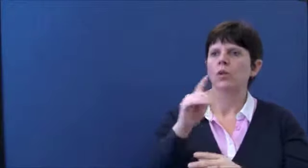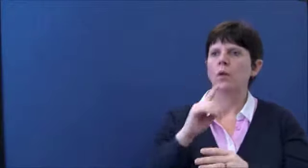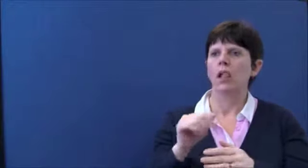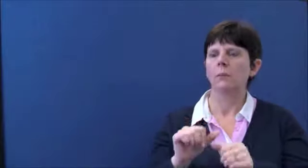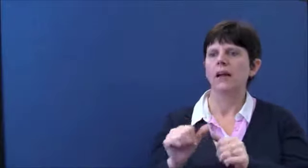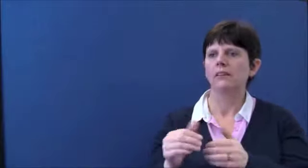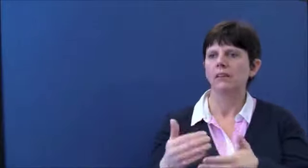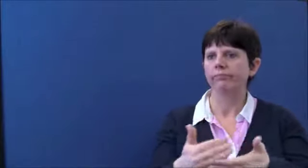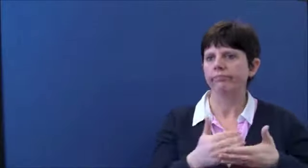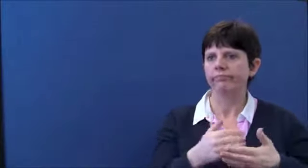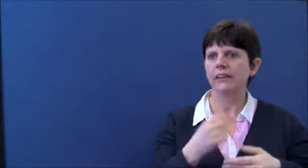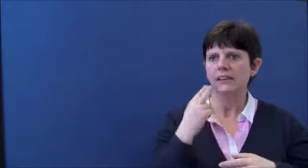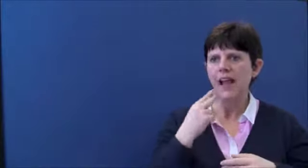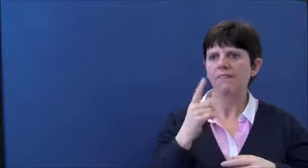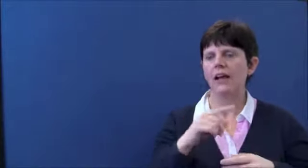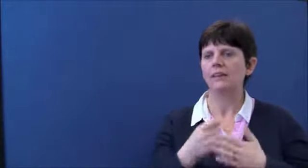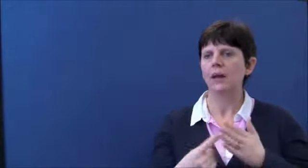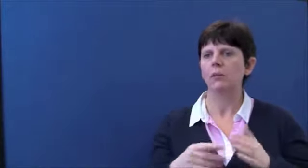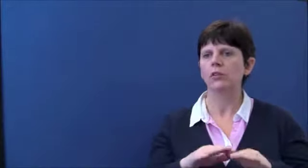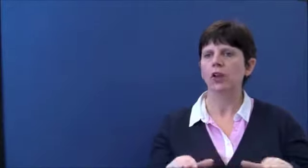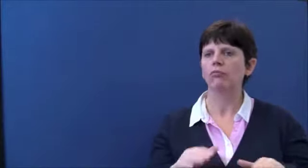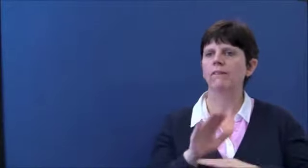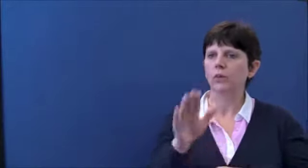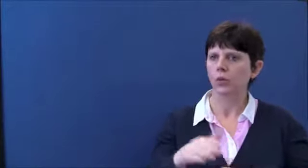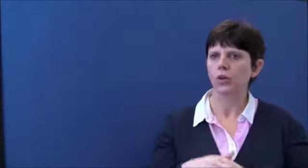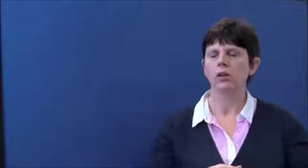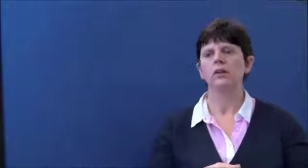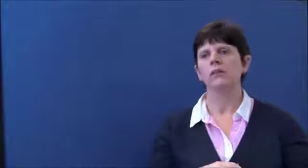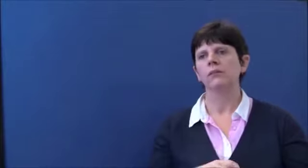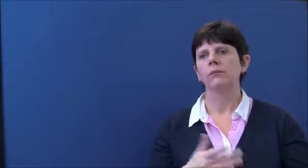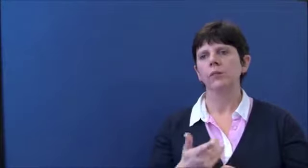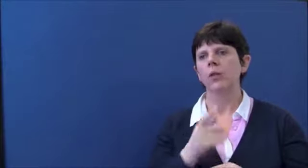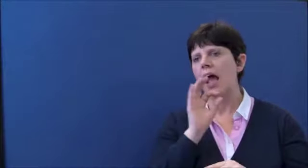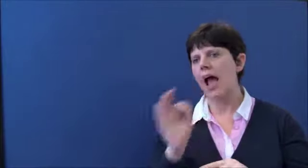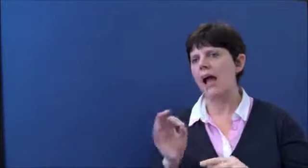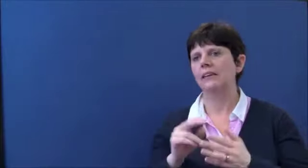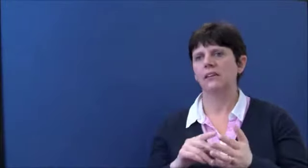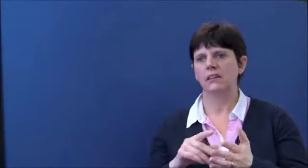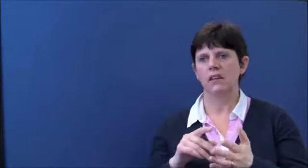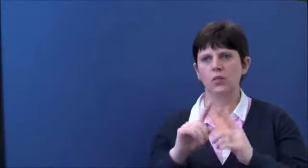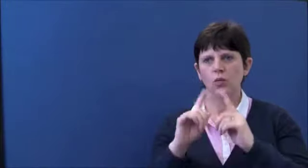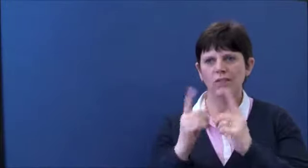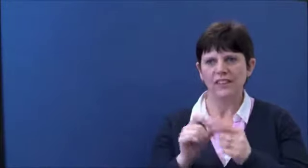of Strathclyde and the University of Coventry money to find this out, which is why we've set up this project.